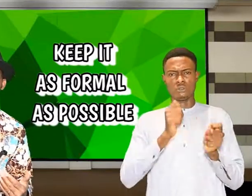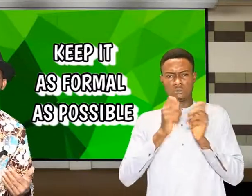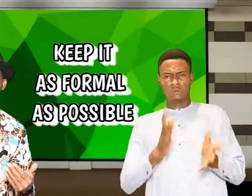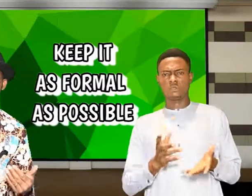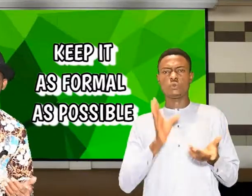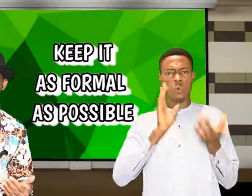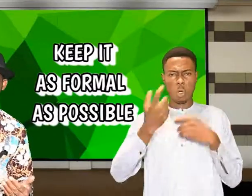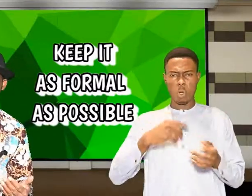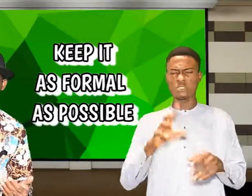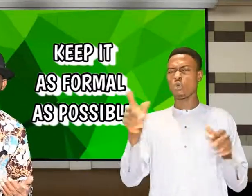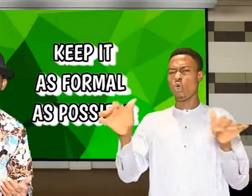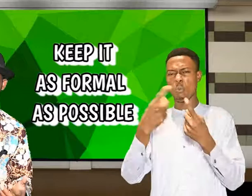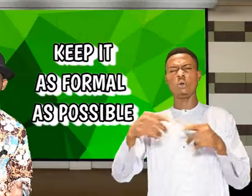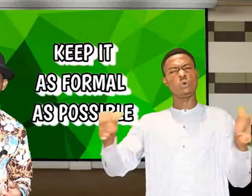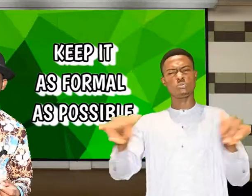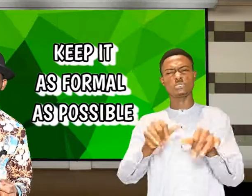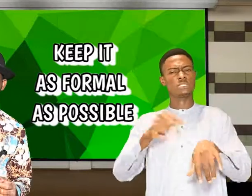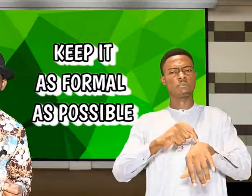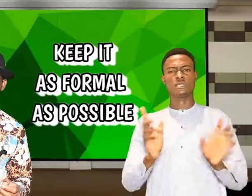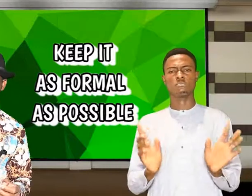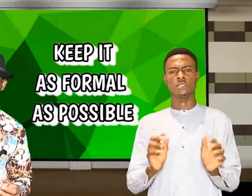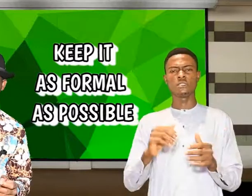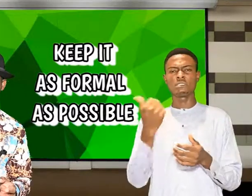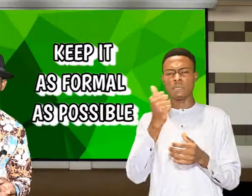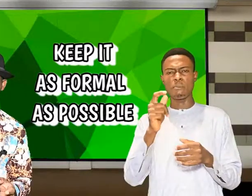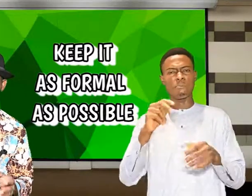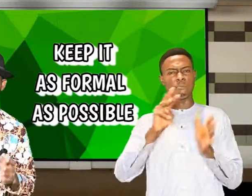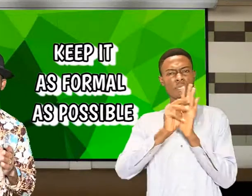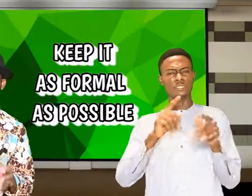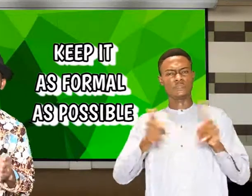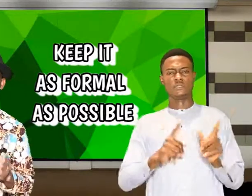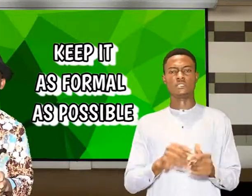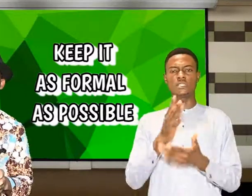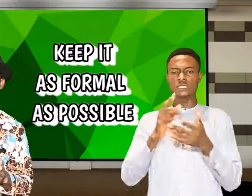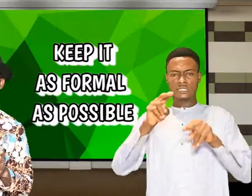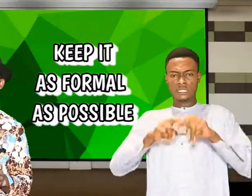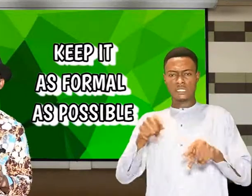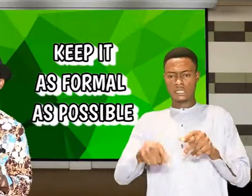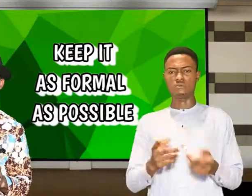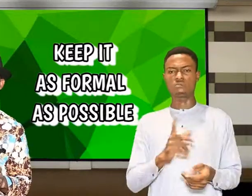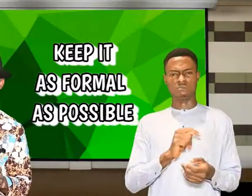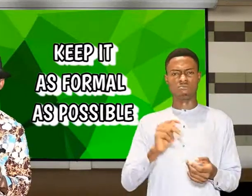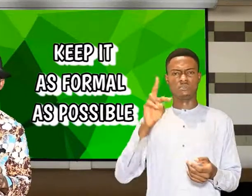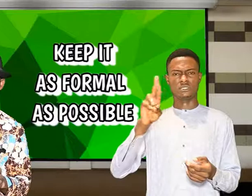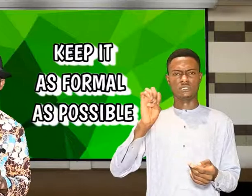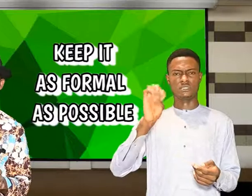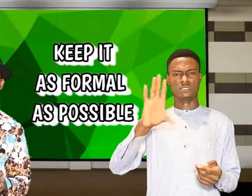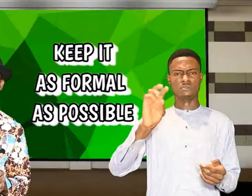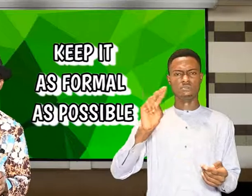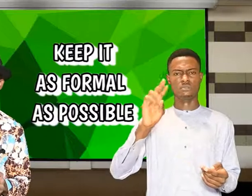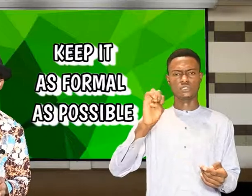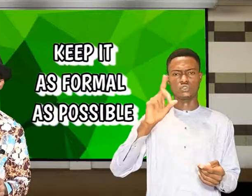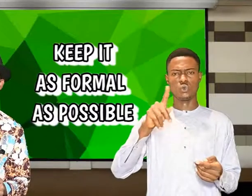at almost the same time, probably with 10 minutes difference, sitting down, and the reception will be there assessing